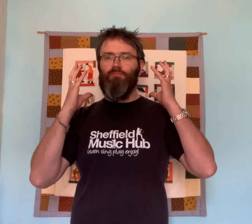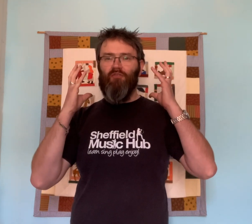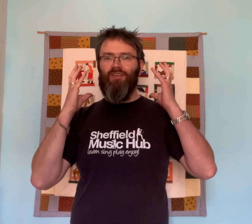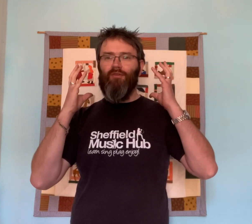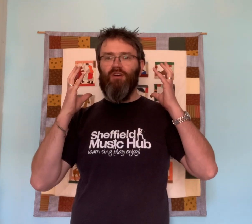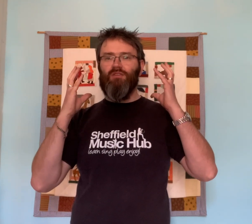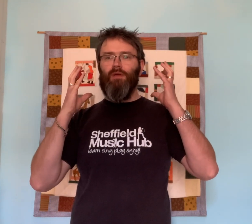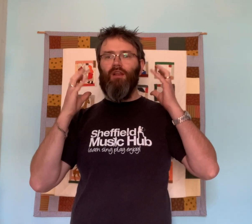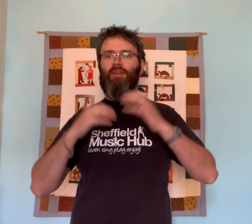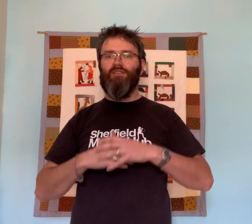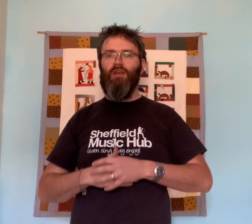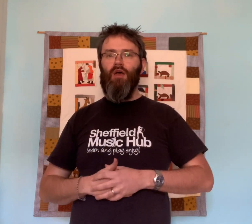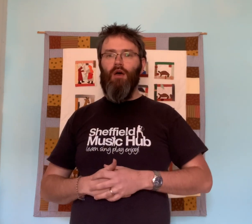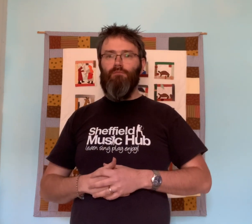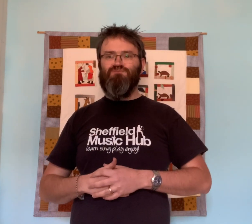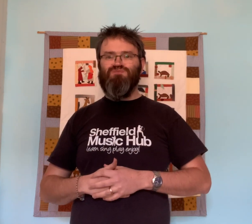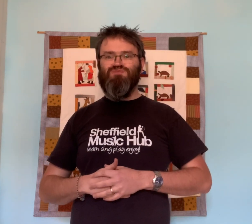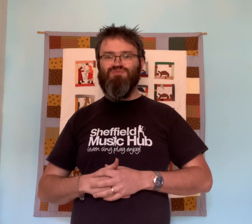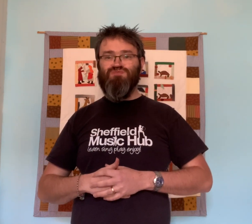puffed out nice and big like this.